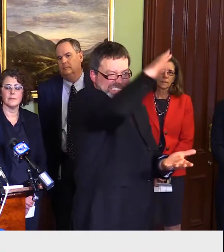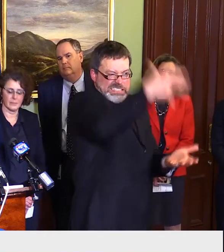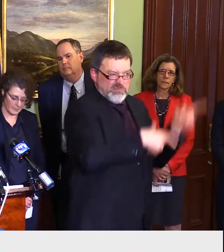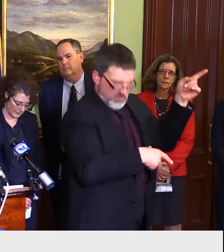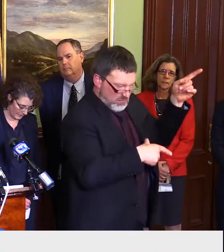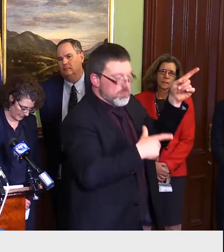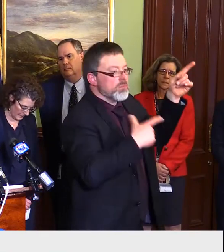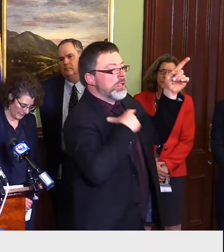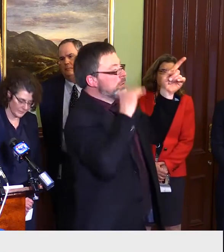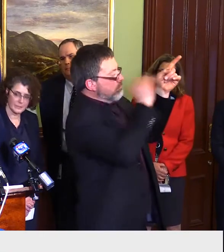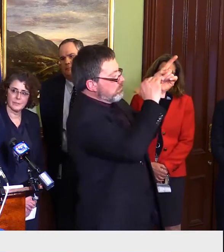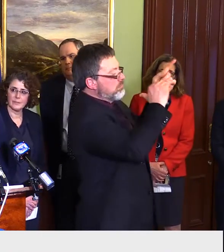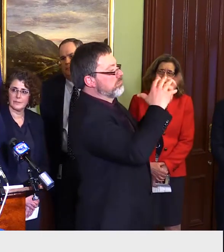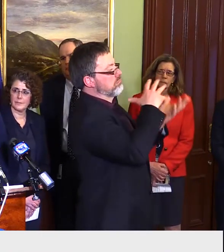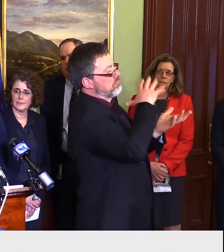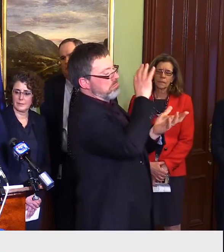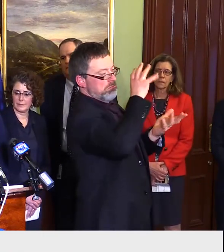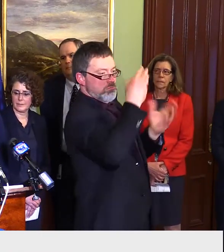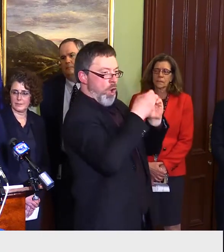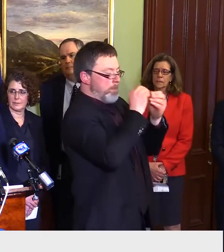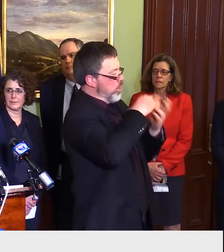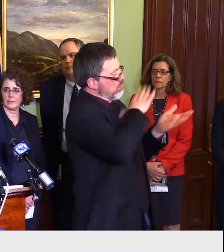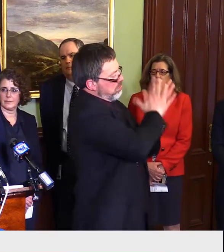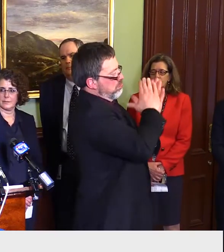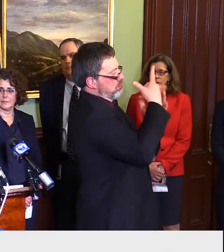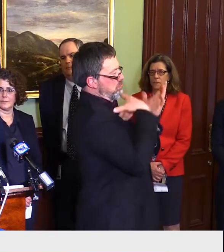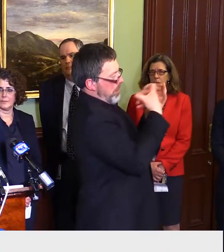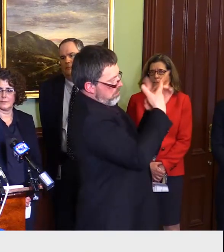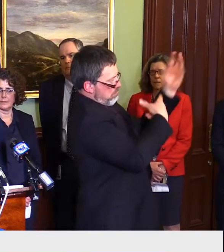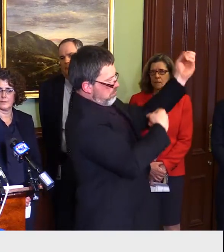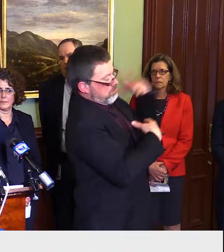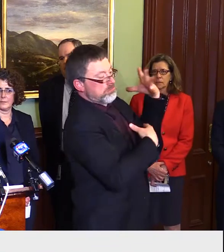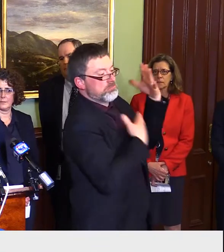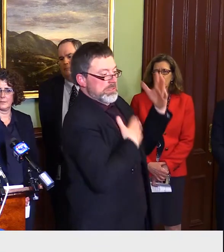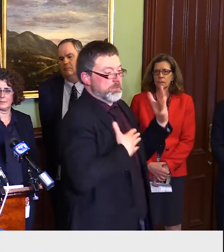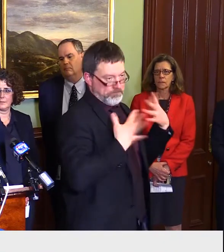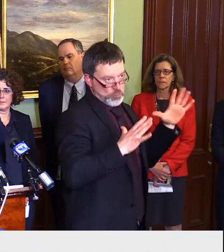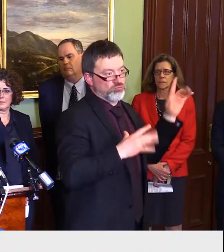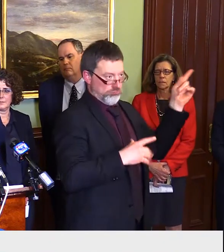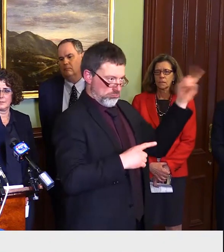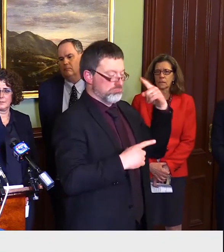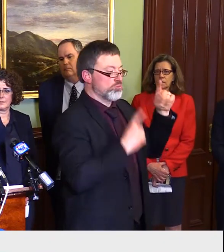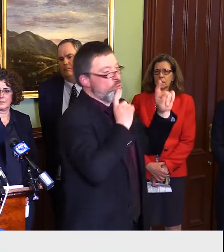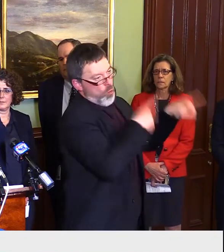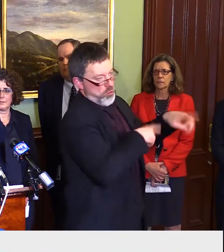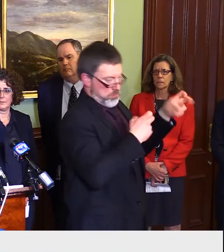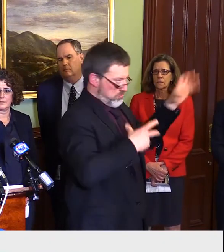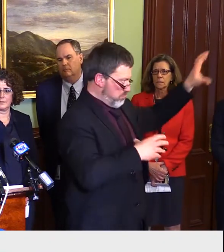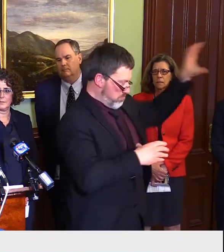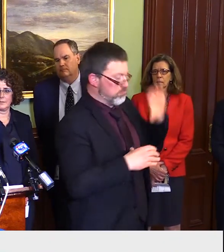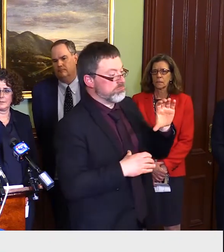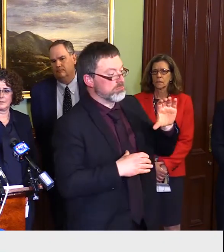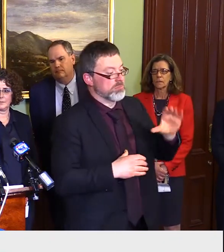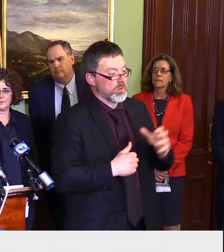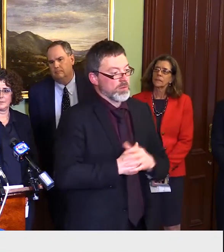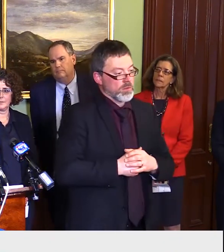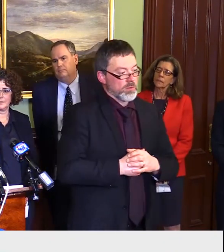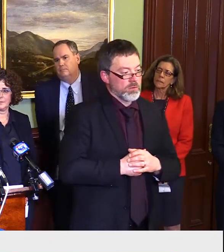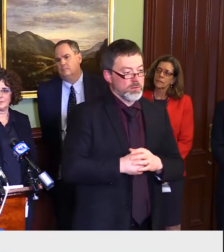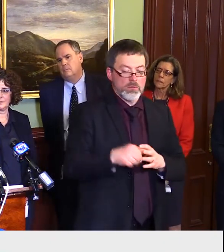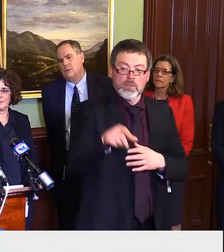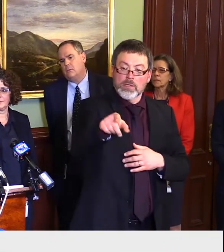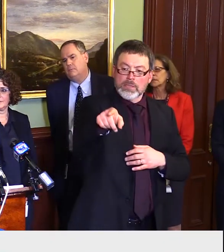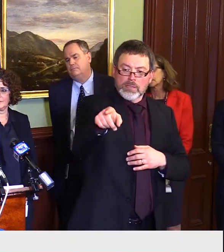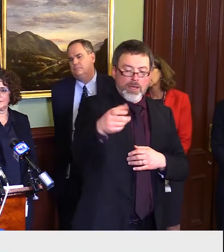the... I don't have the numbers in front of me because that's coming pretty quickly. So. What